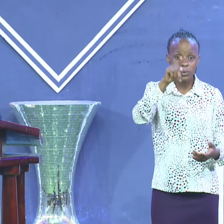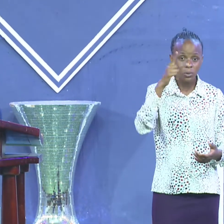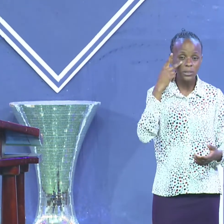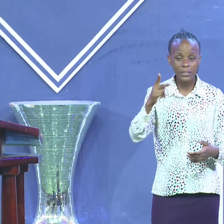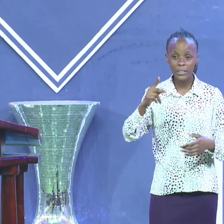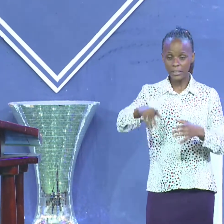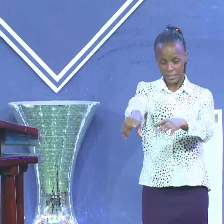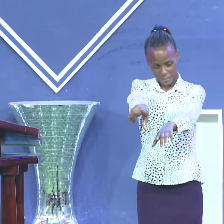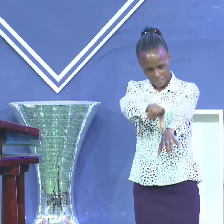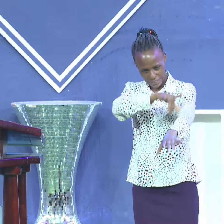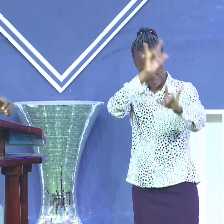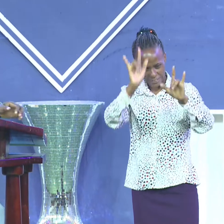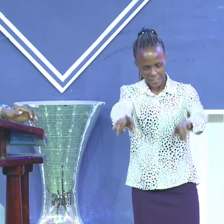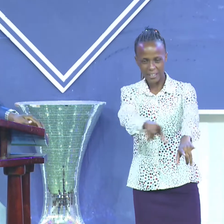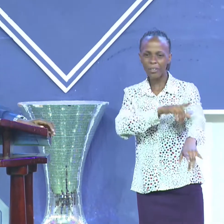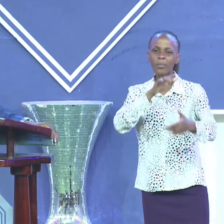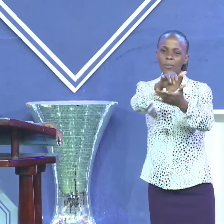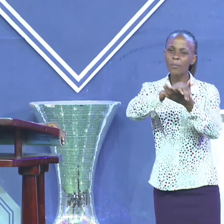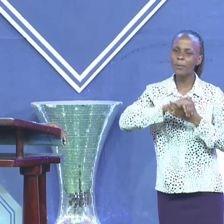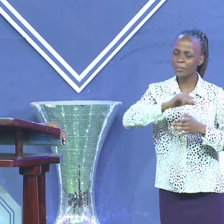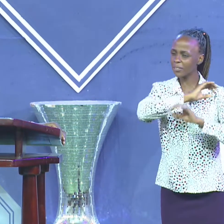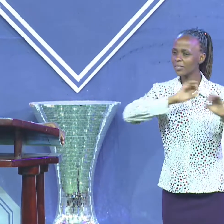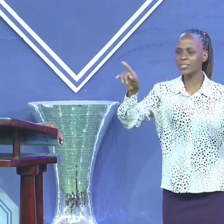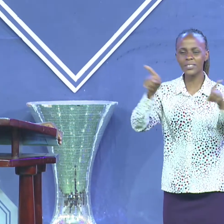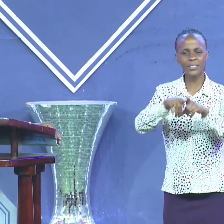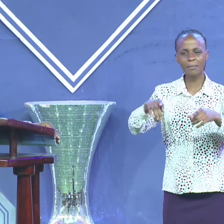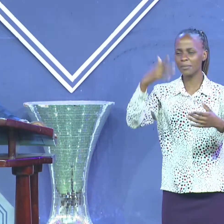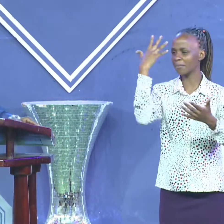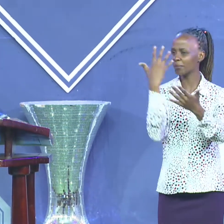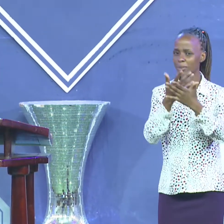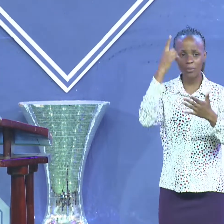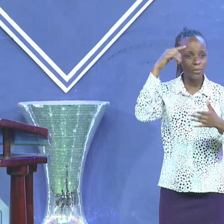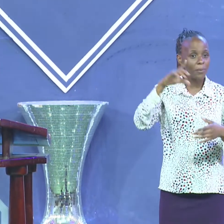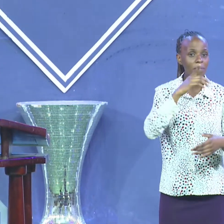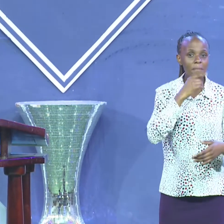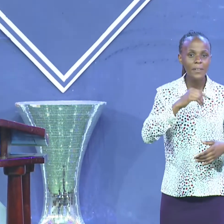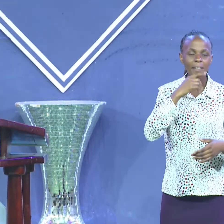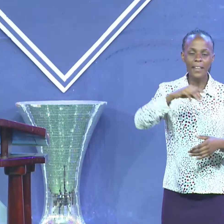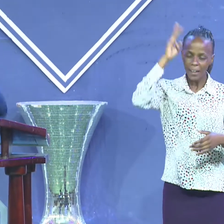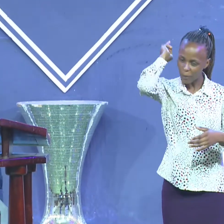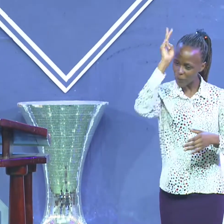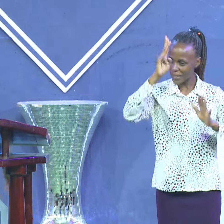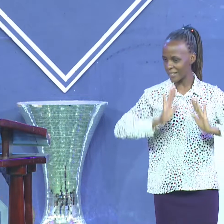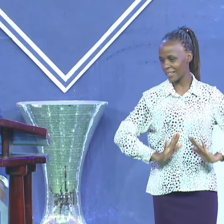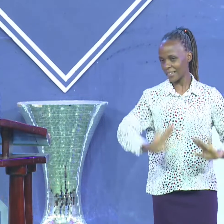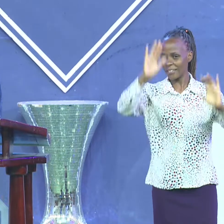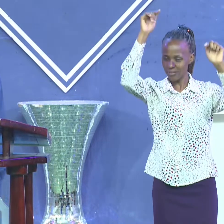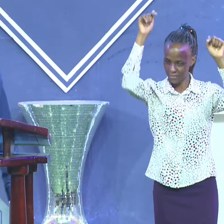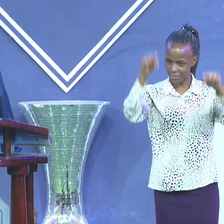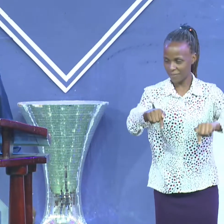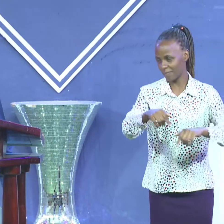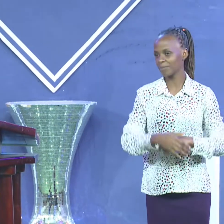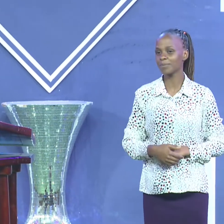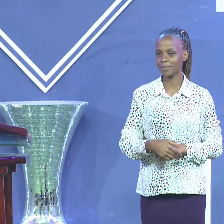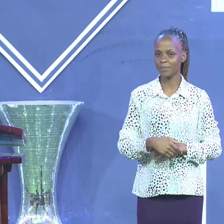inheritance to? Don't you say that taking long to marry as a man is a prison? We are going to get out of